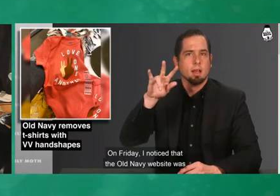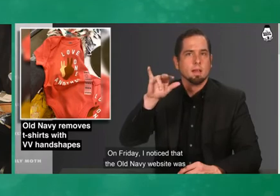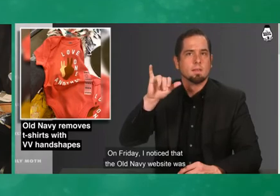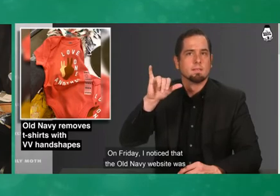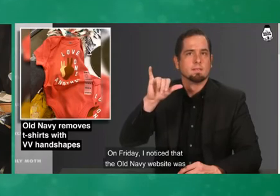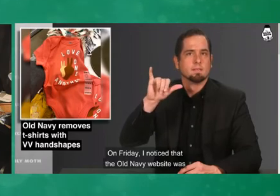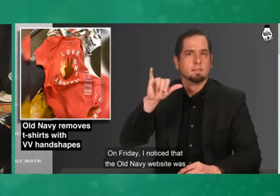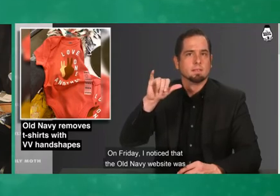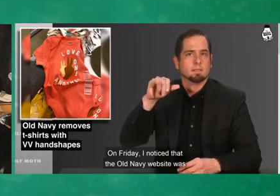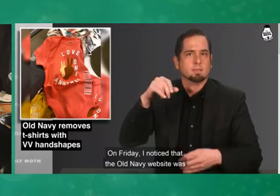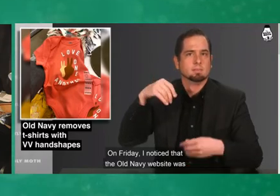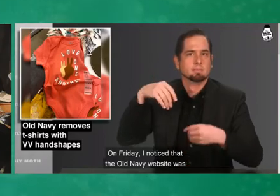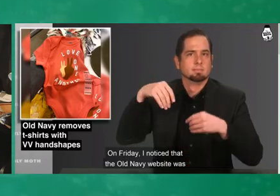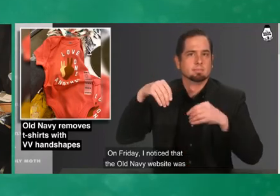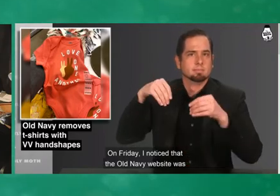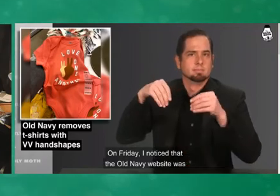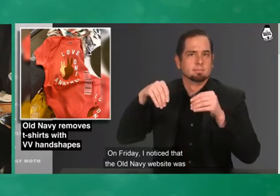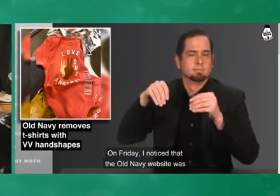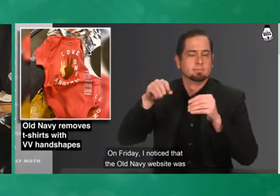Navy, right?